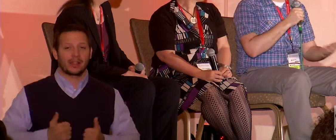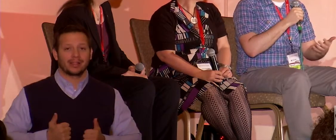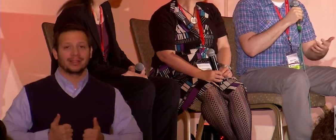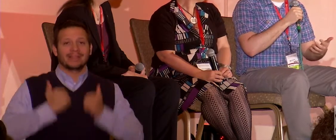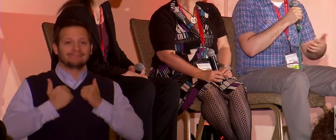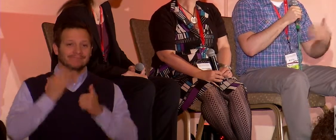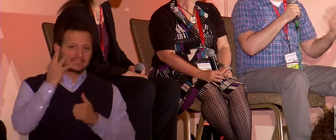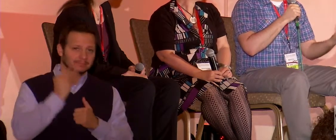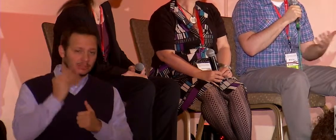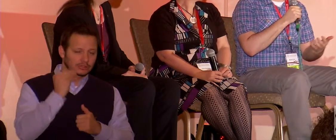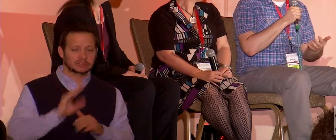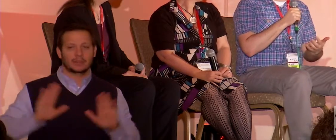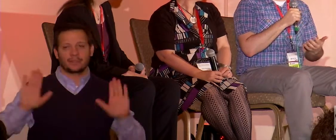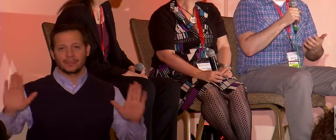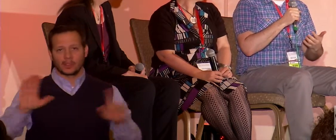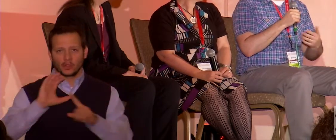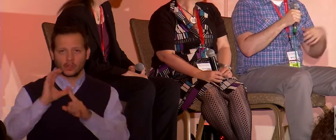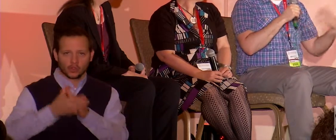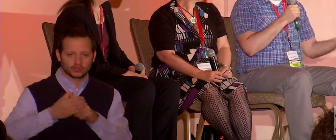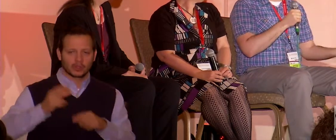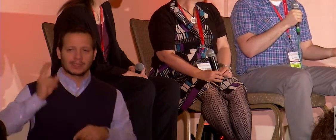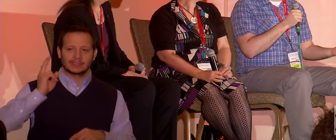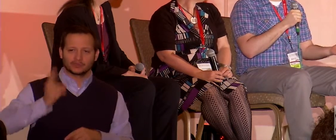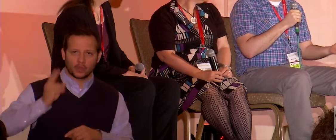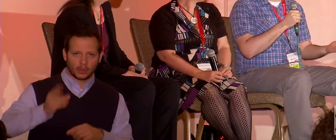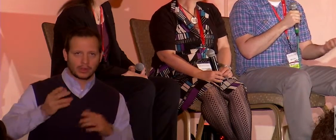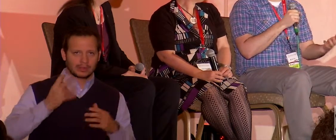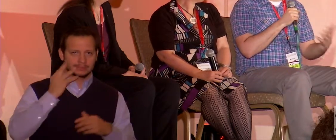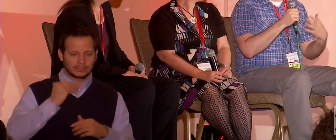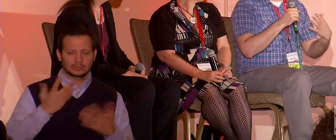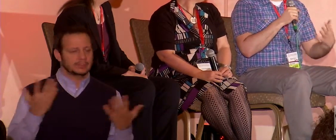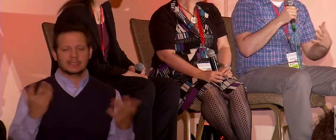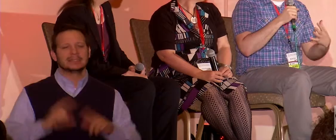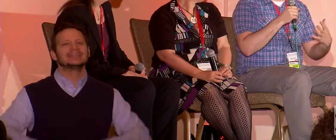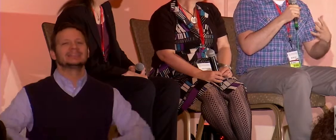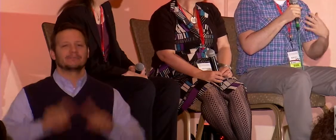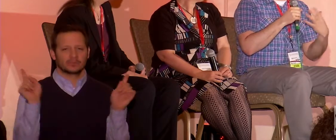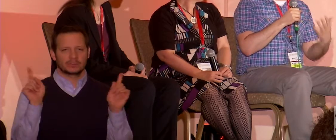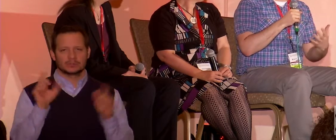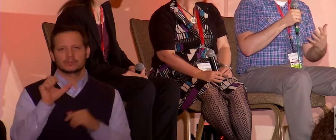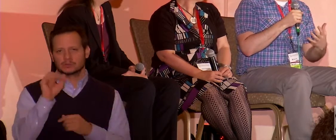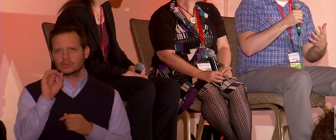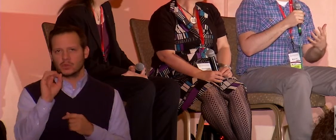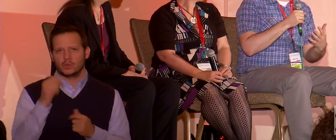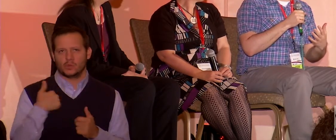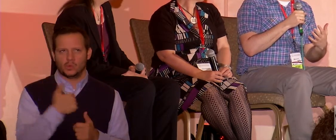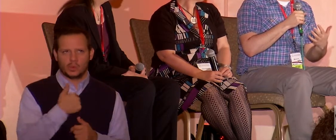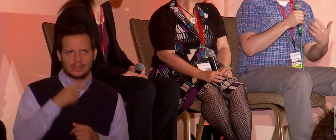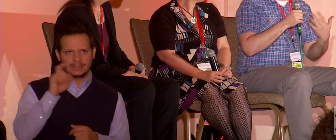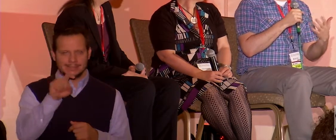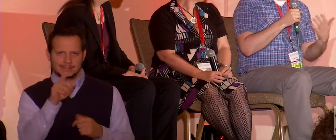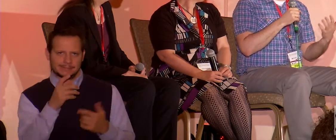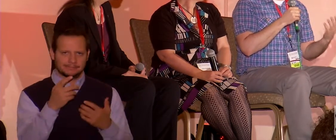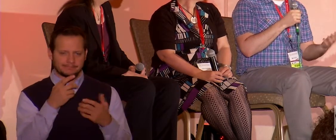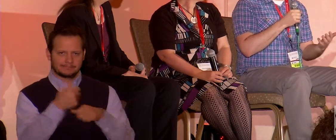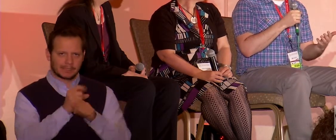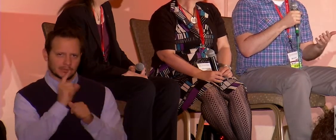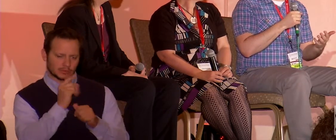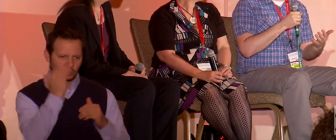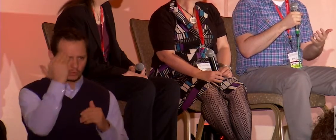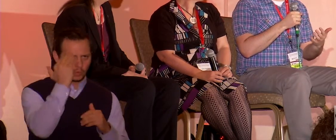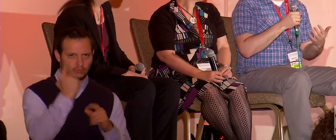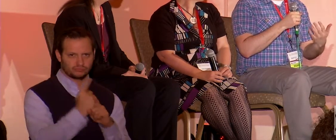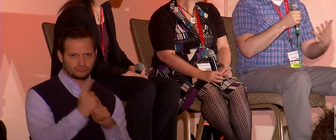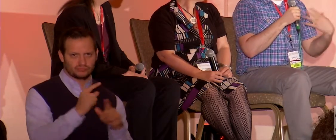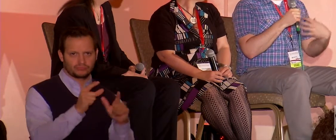the cultural and historical contexts are, they're obviously very different. And so we need to sort of parse these words a little bit. And I think what ends up